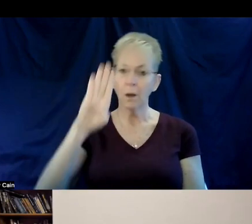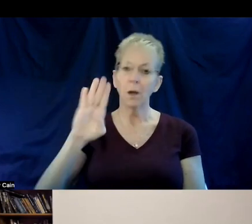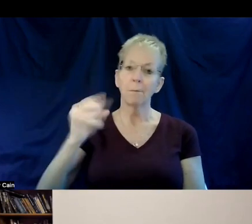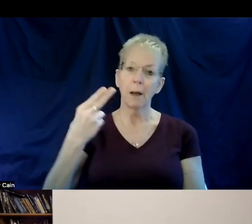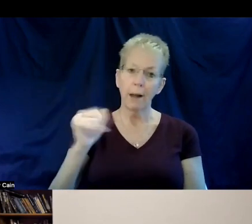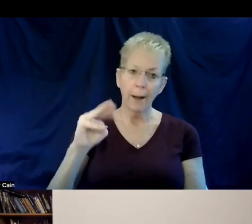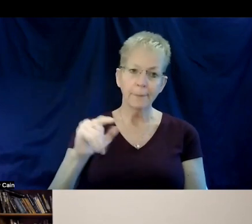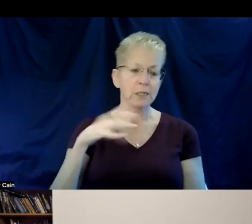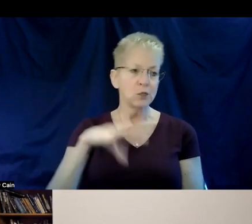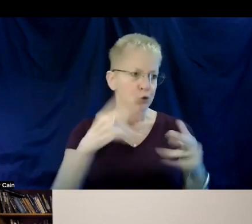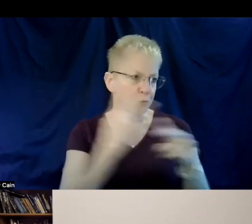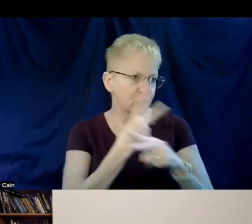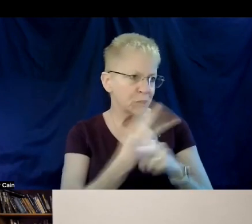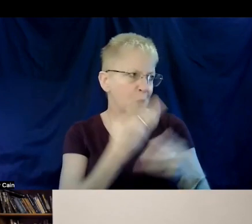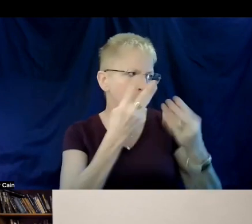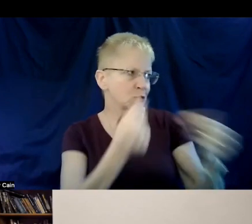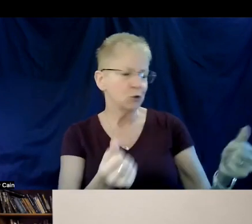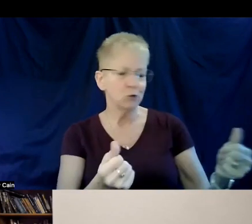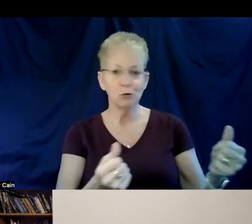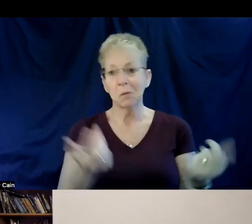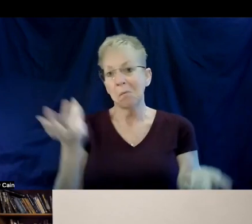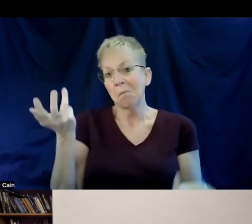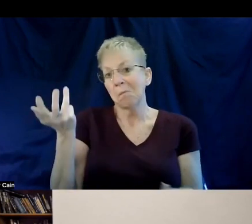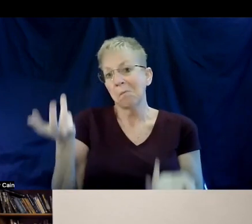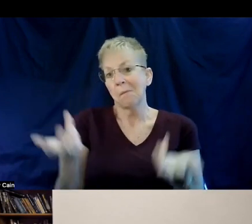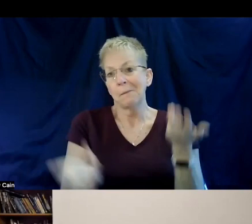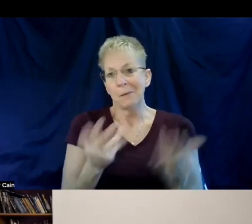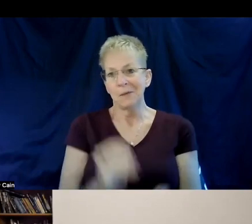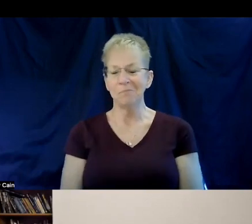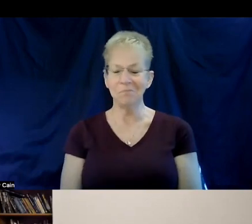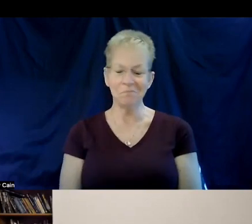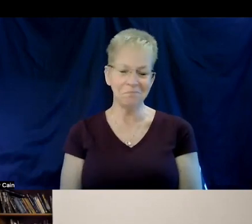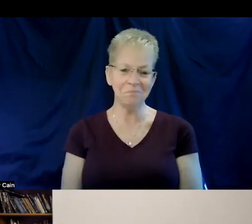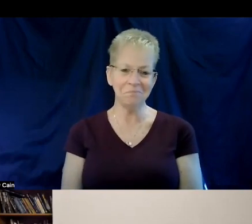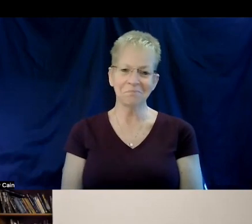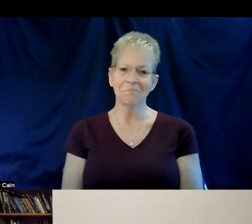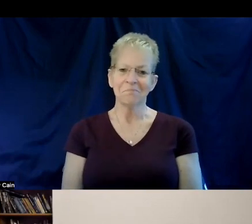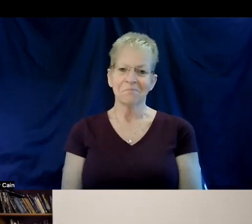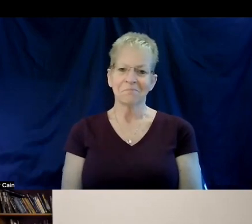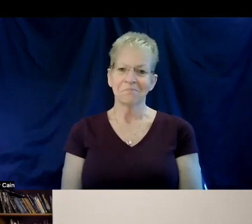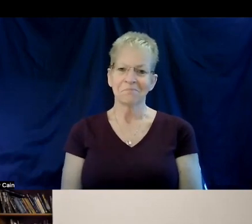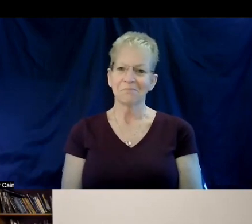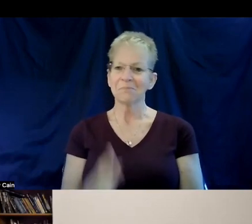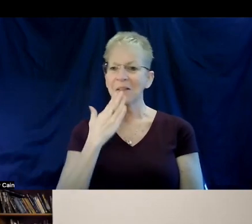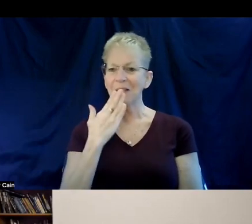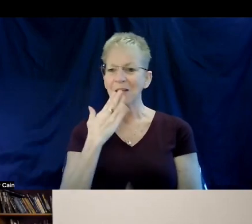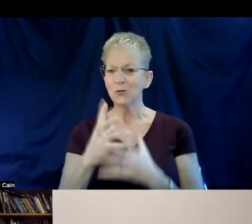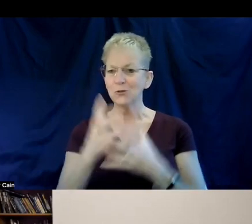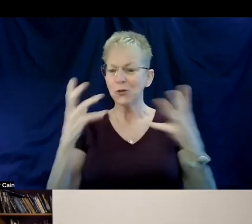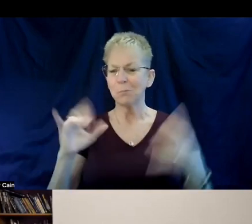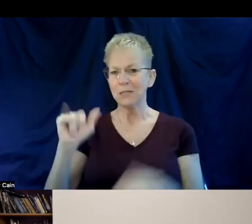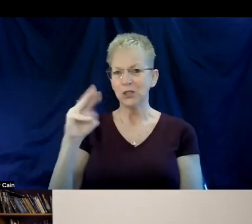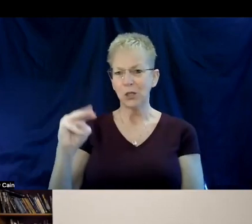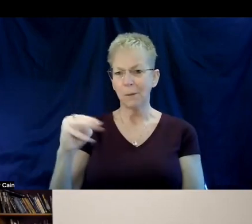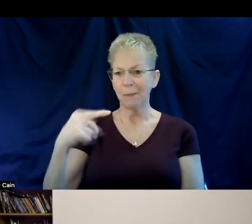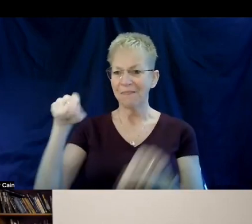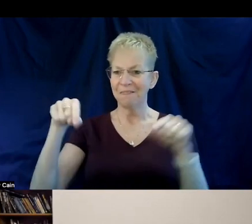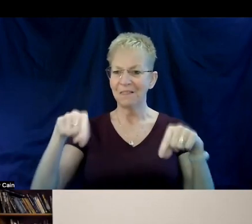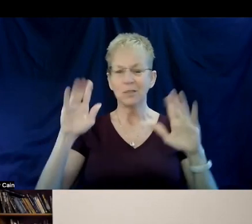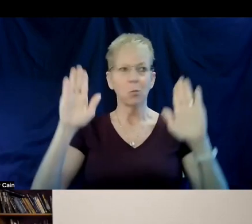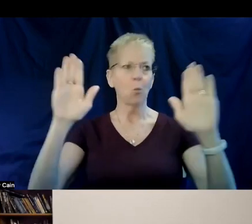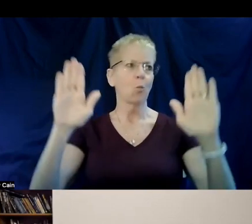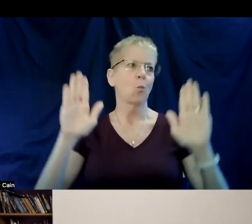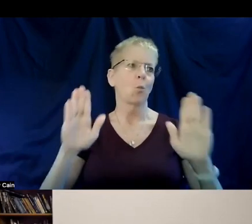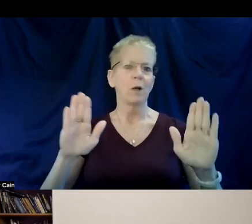boy. Twist your arm on that one, right? Right. Well, thank you so much, Jim. This has been, it's just